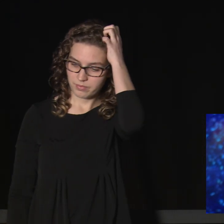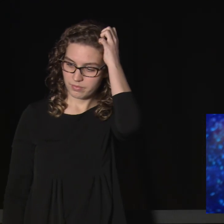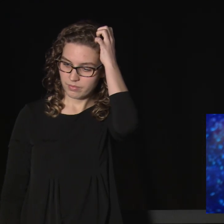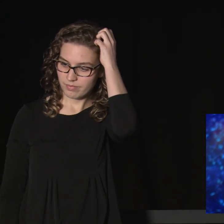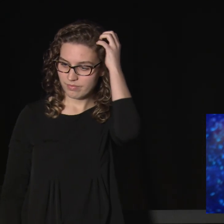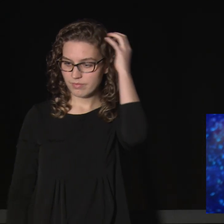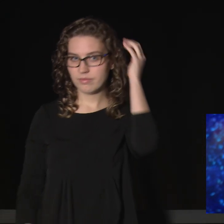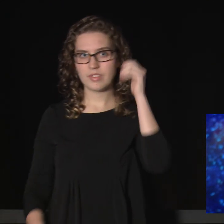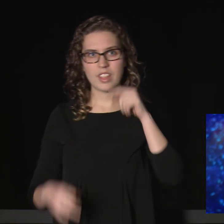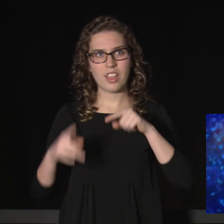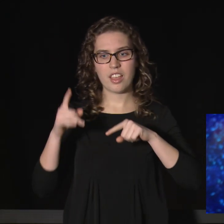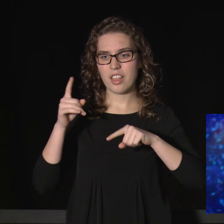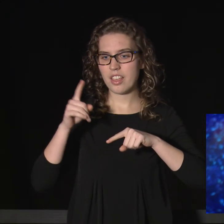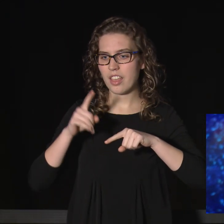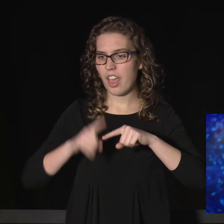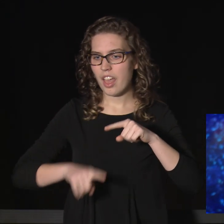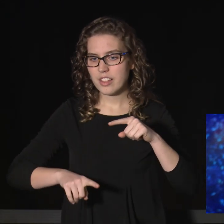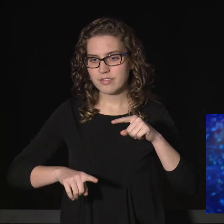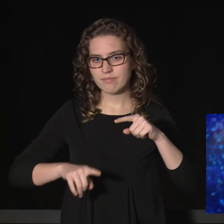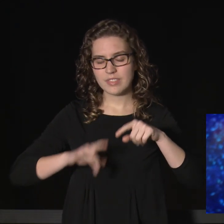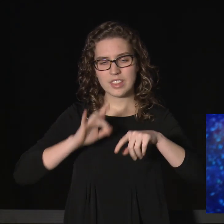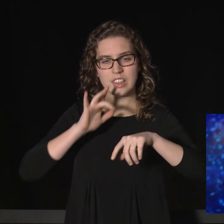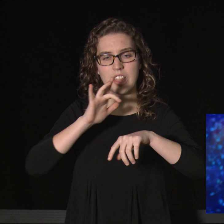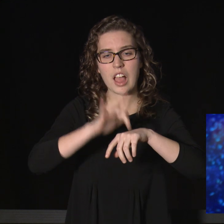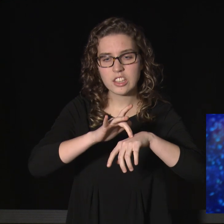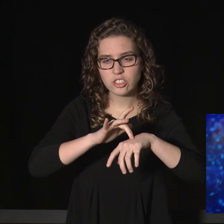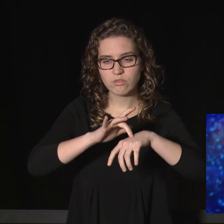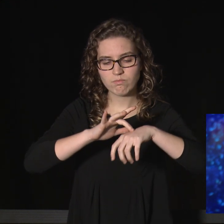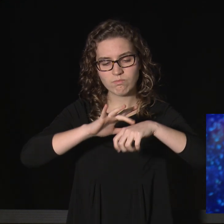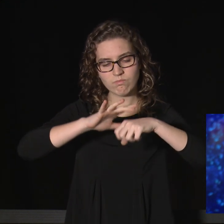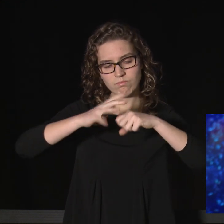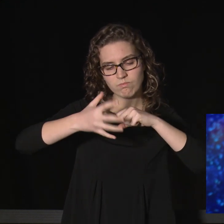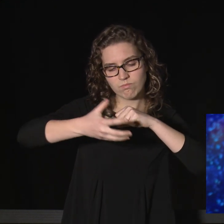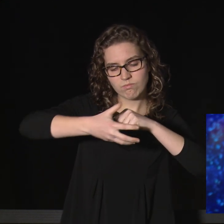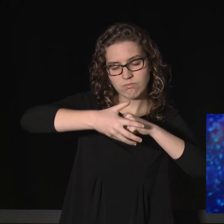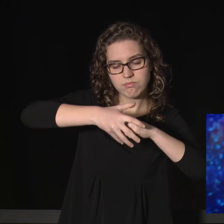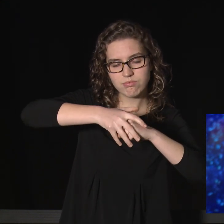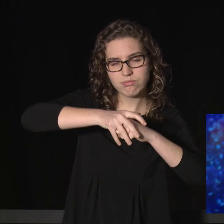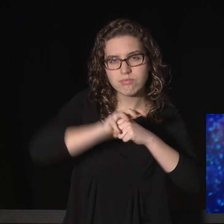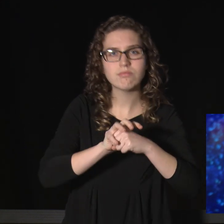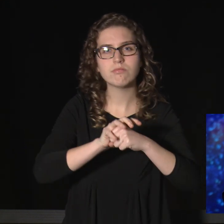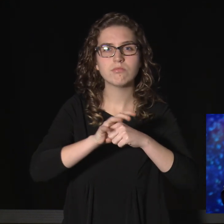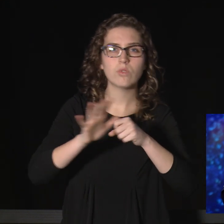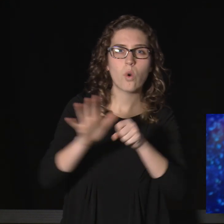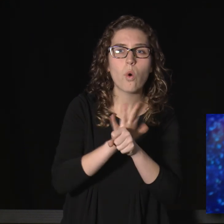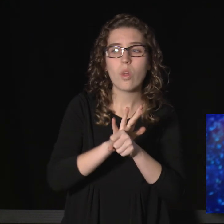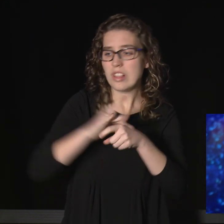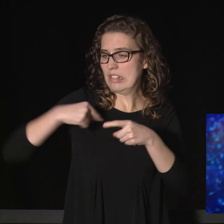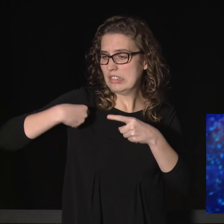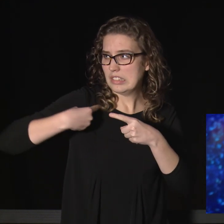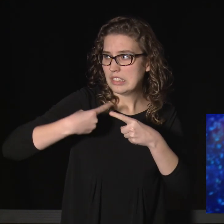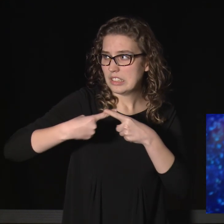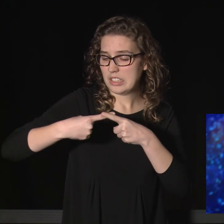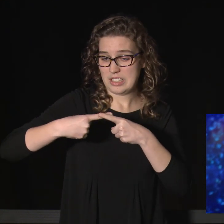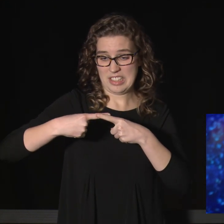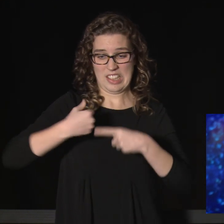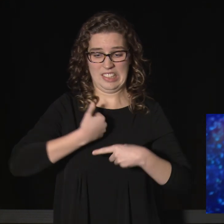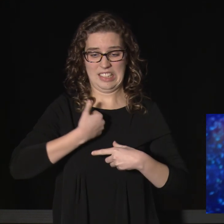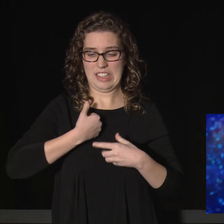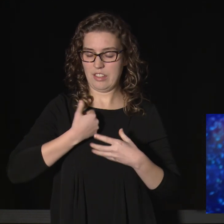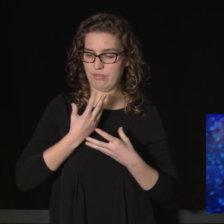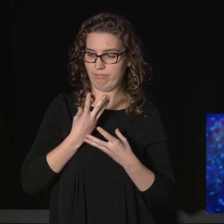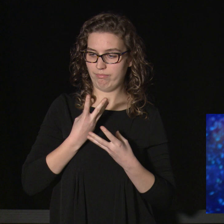We cannot reach the ends of the earth until we have first reached the end of ourselves. And I am